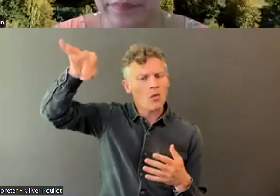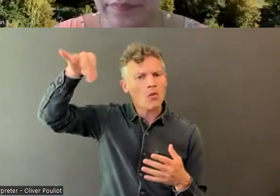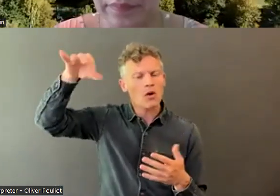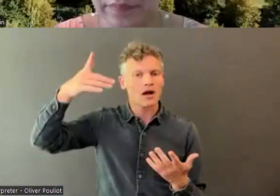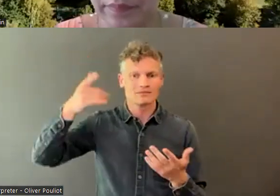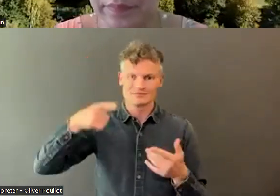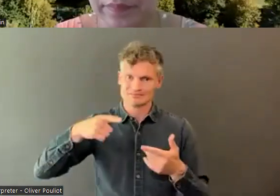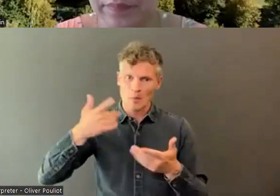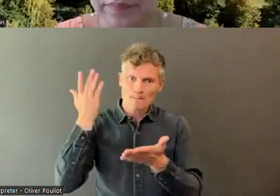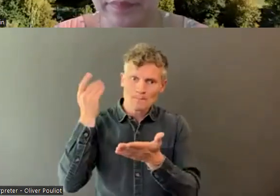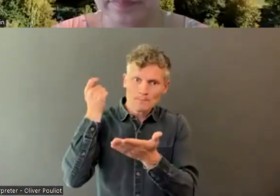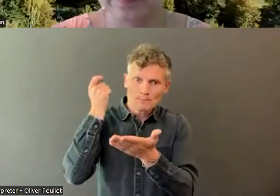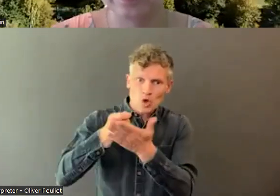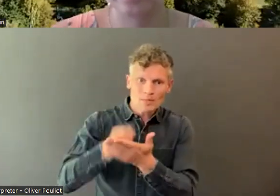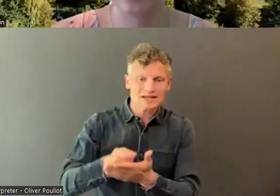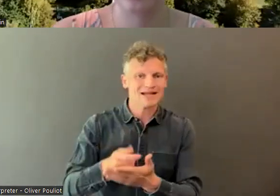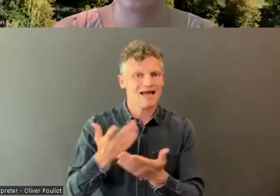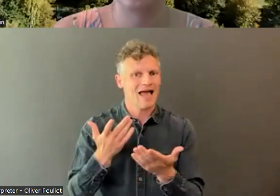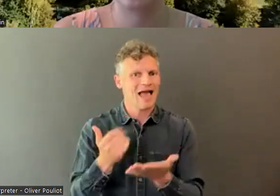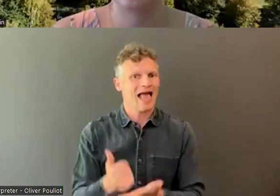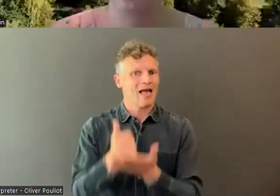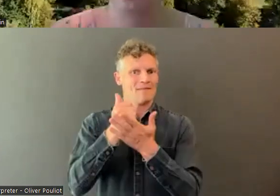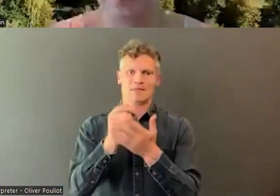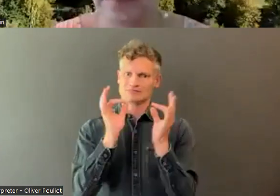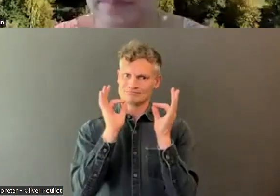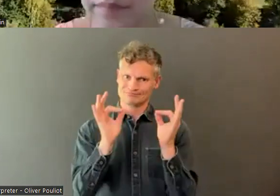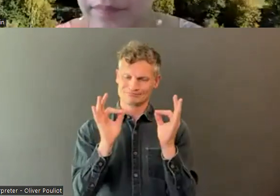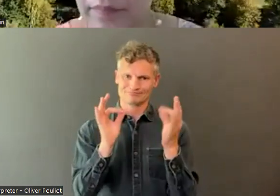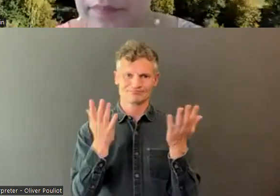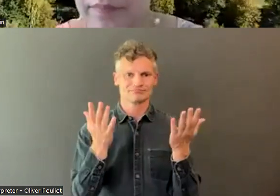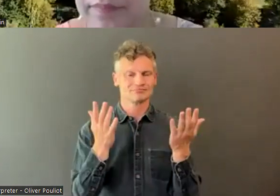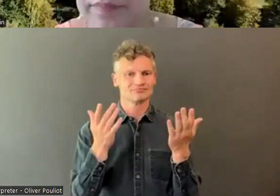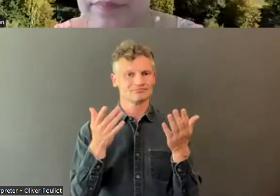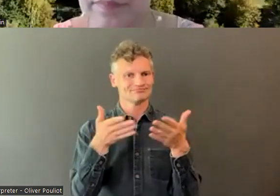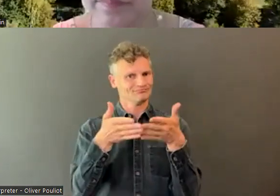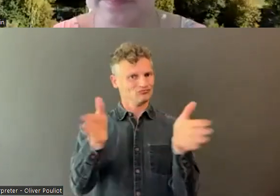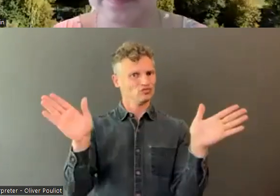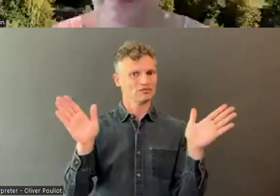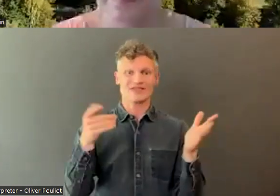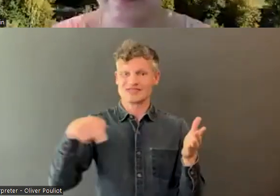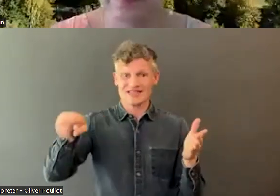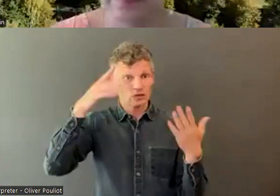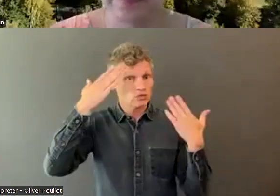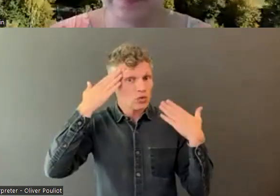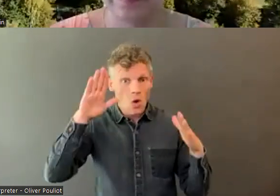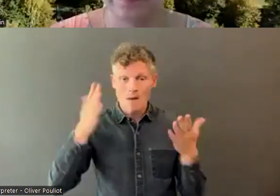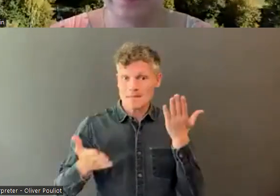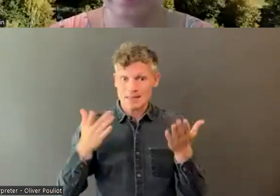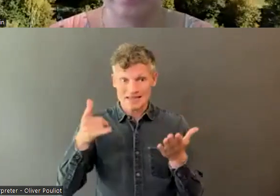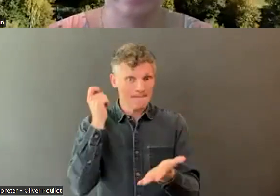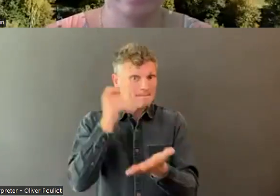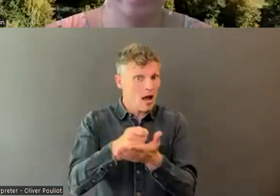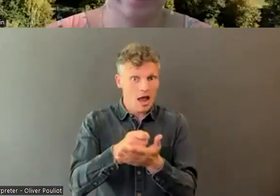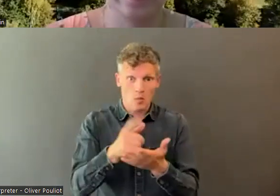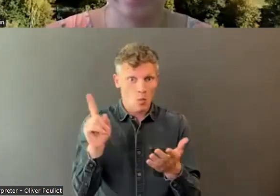helping buyers to buy the right things into the organization across the enterprise, but they don't know what they don't know. They might just be buying the thing that does their